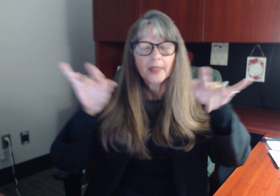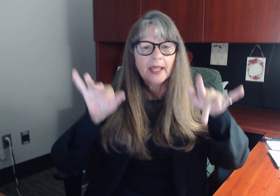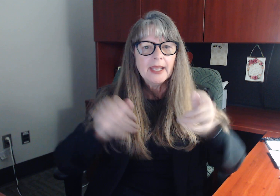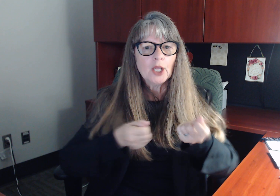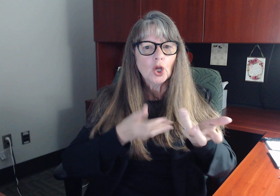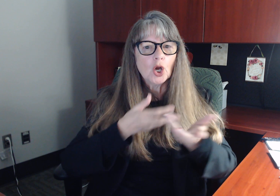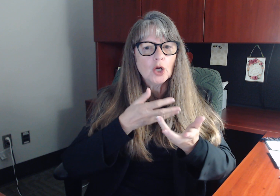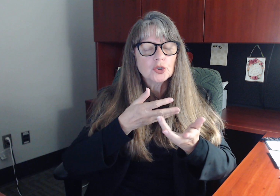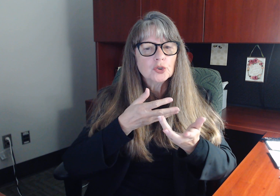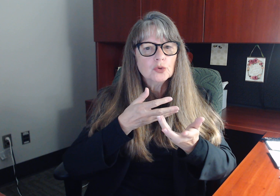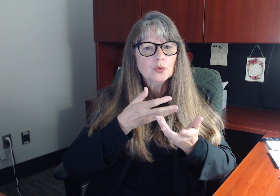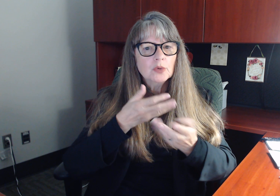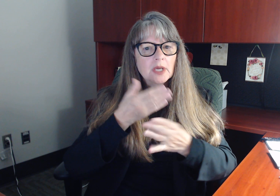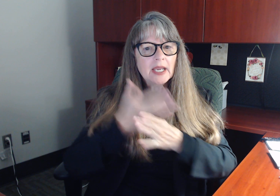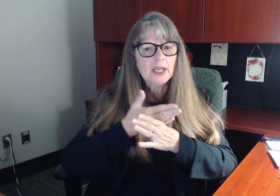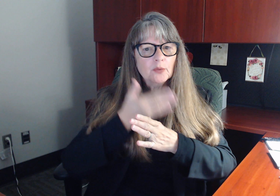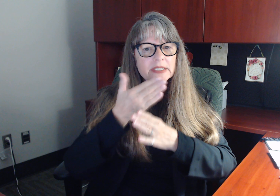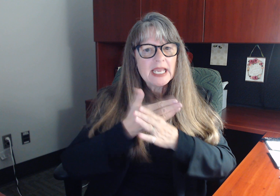it can cause you an irritation.